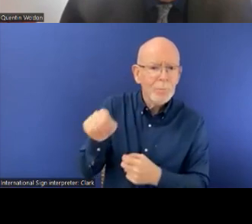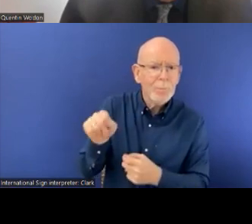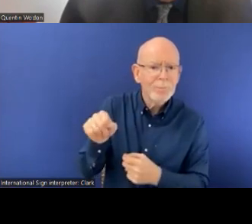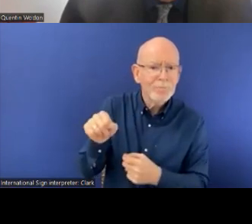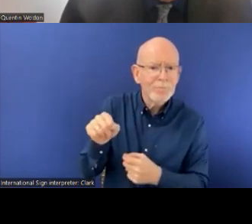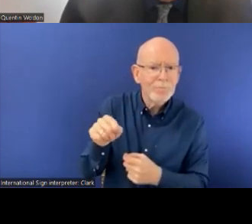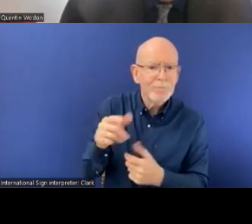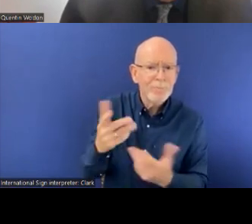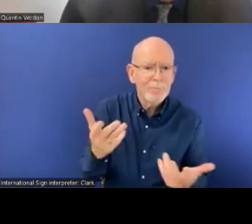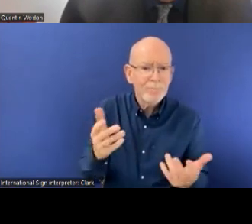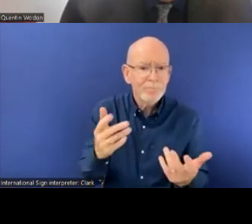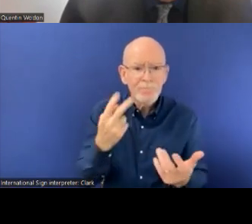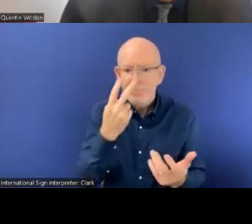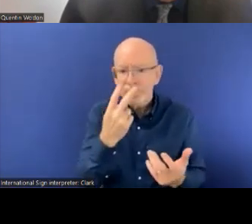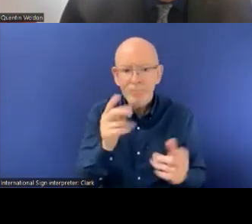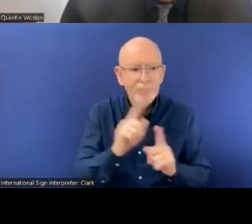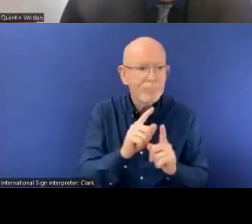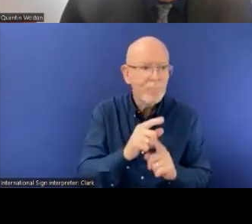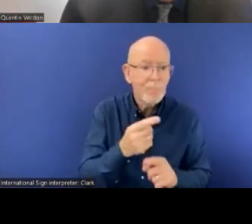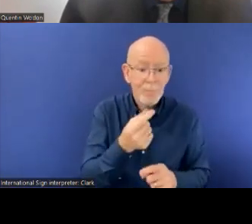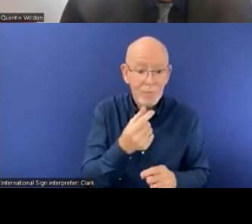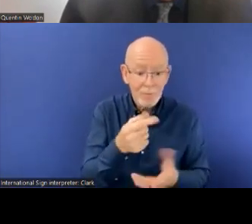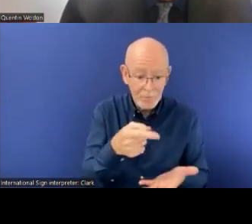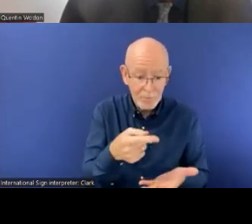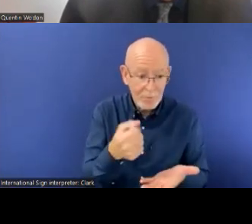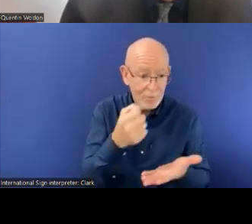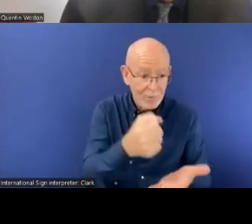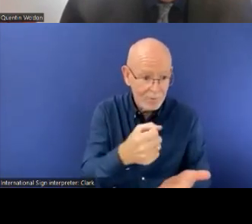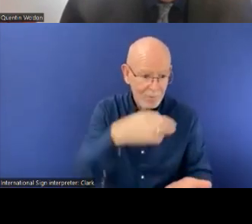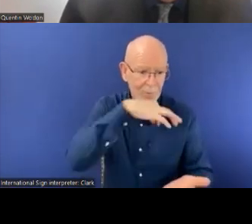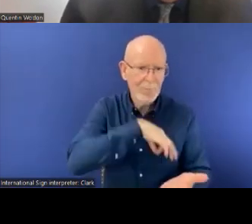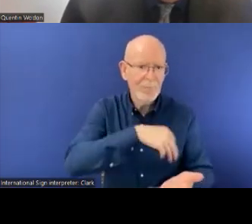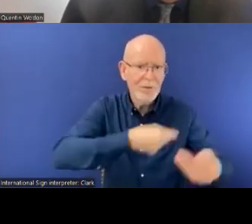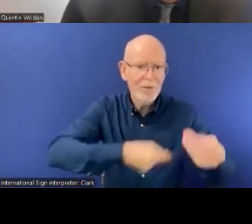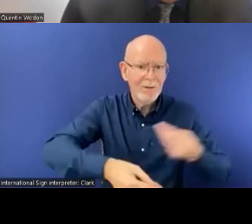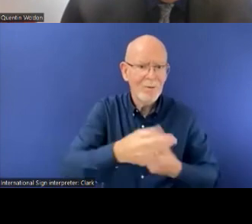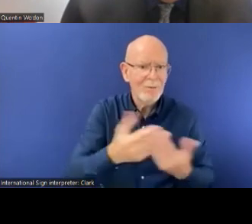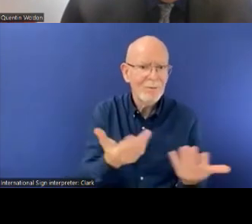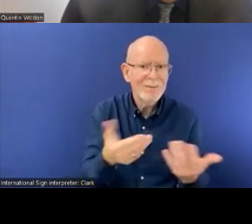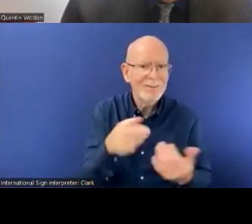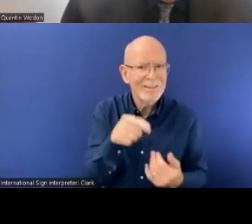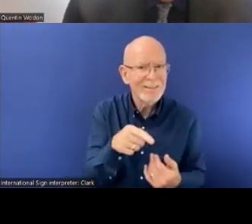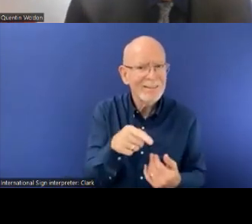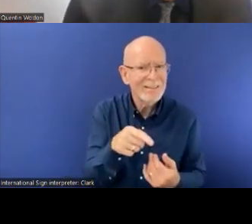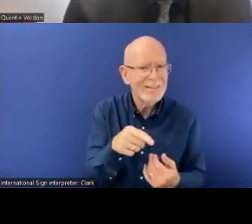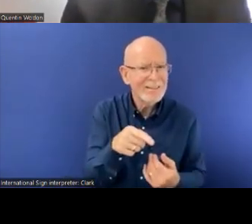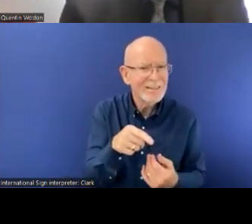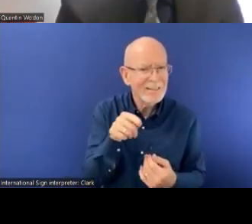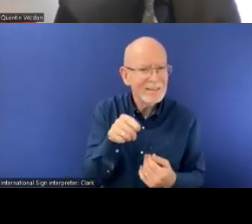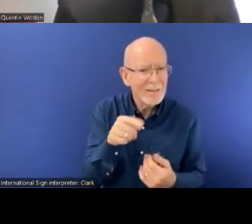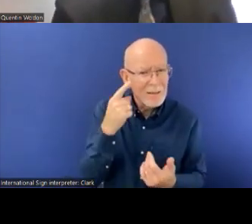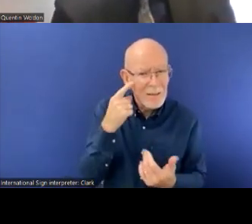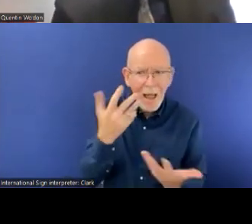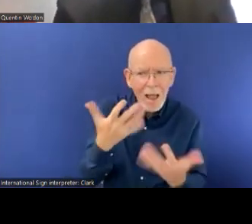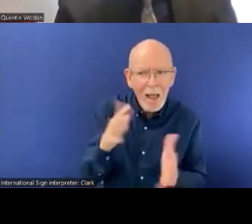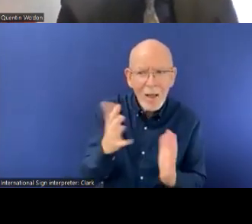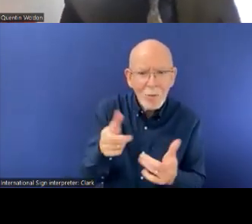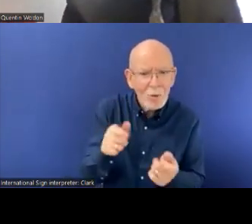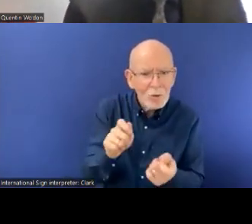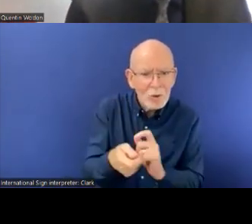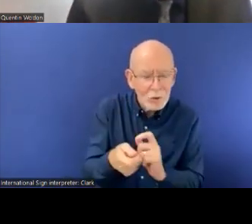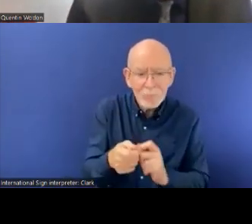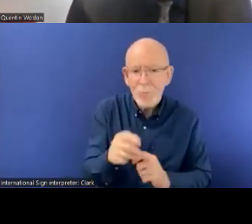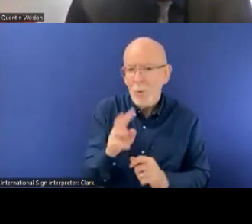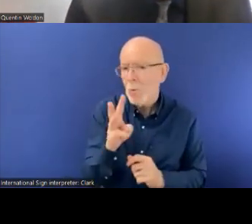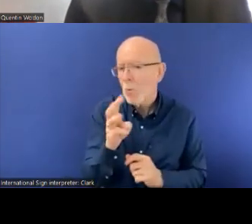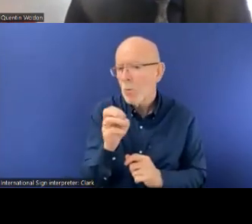You know, I agree with Quentin that we perhaps do not have all the data that we need, but this is not a problem that we need